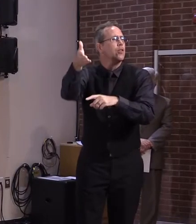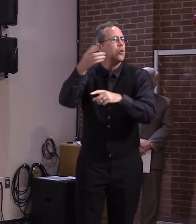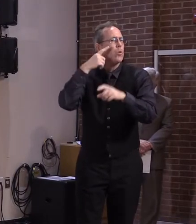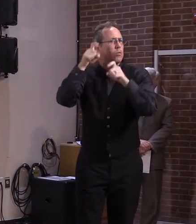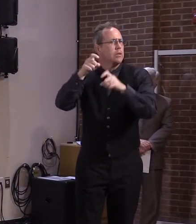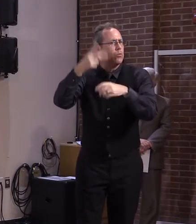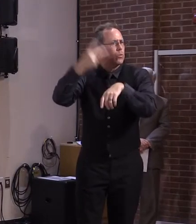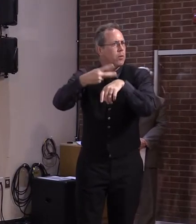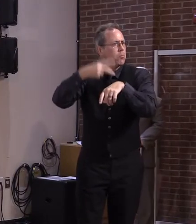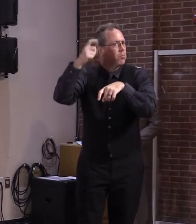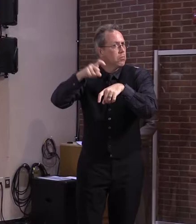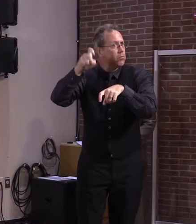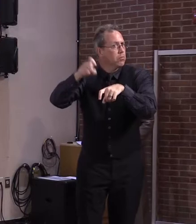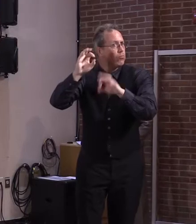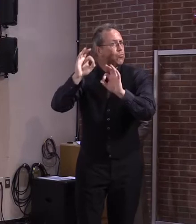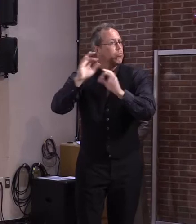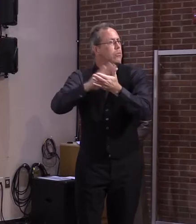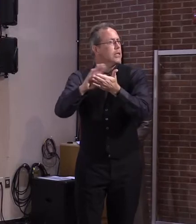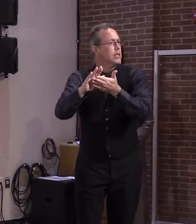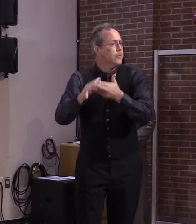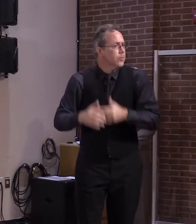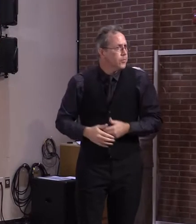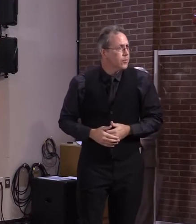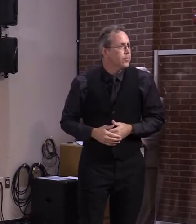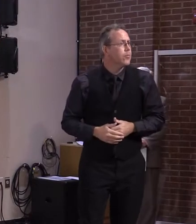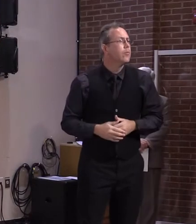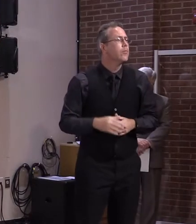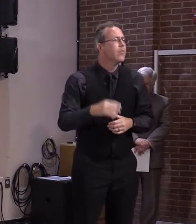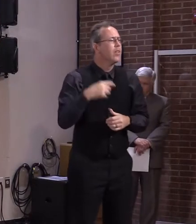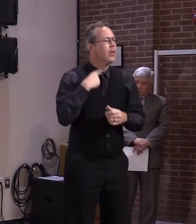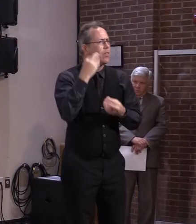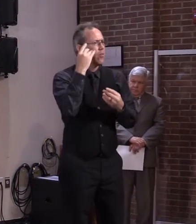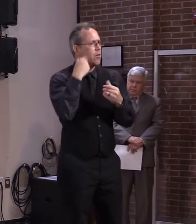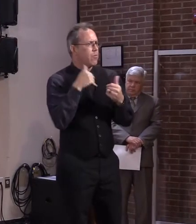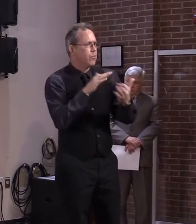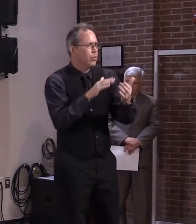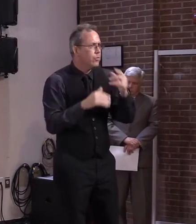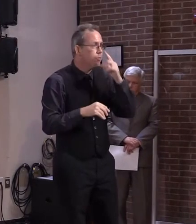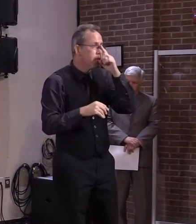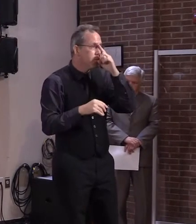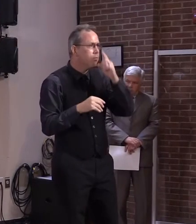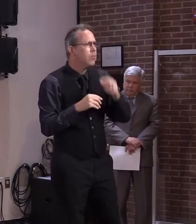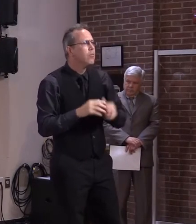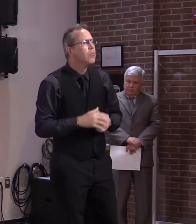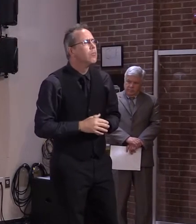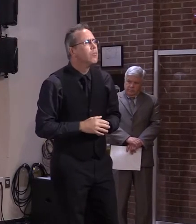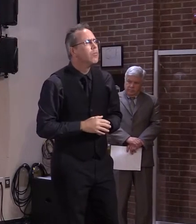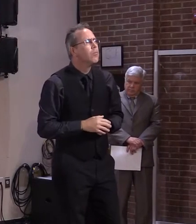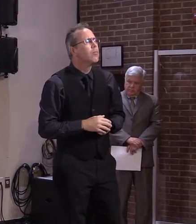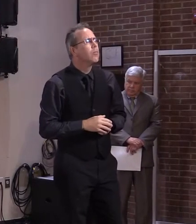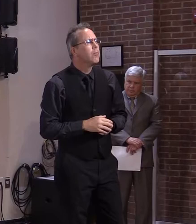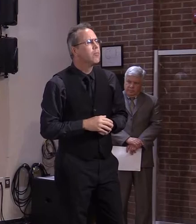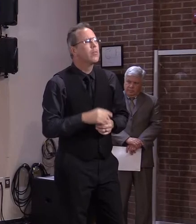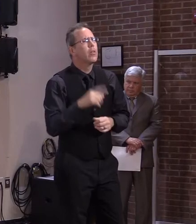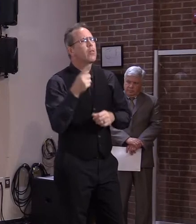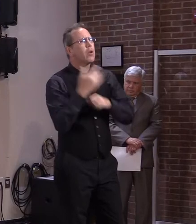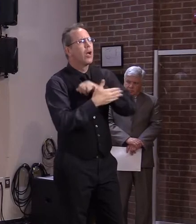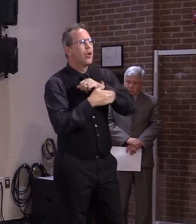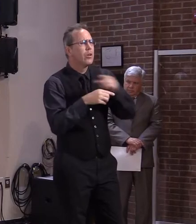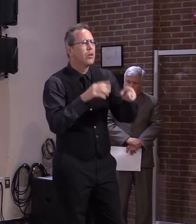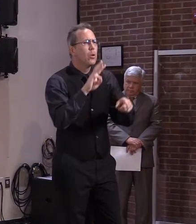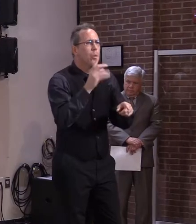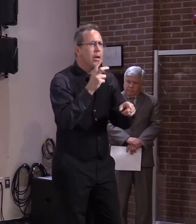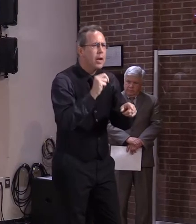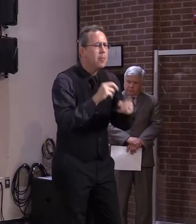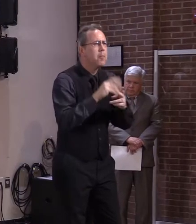School District, the Bennington-Rutland Supervisory Union in the Manchester area, the Wyndham Southeast Supervisory Union in Brattleboro, and